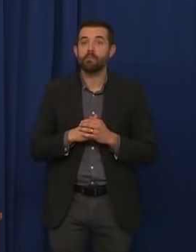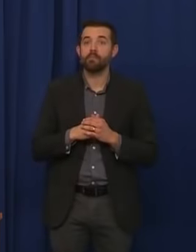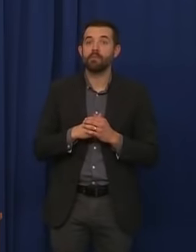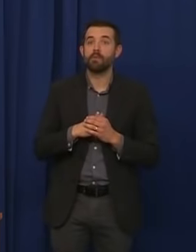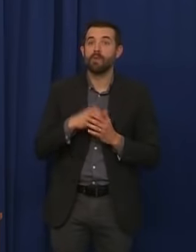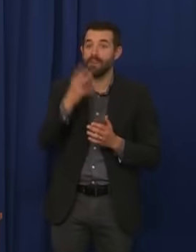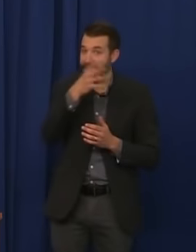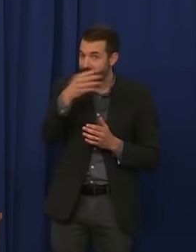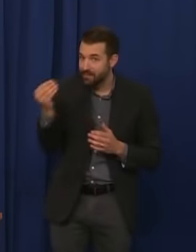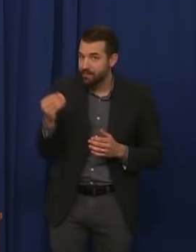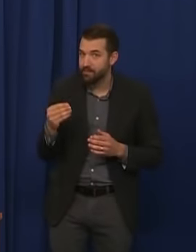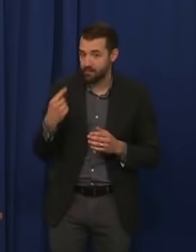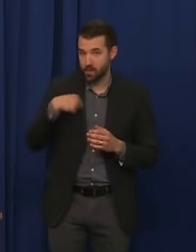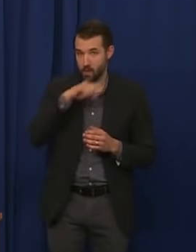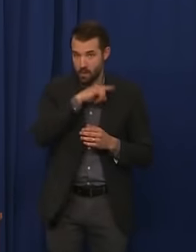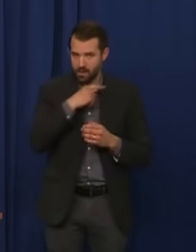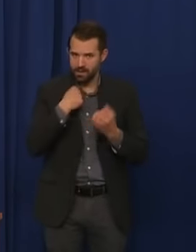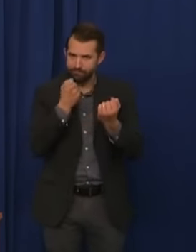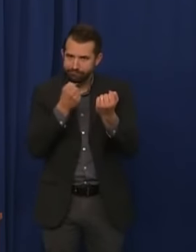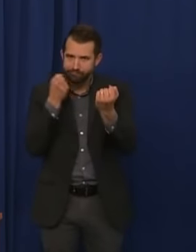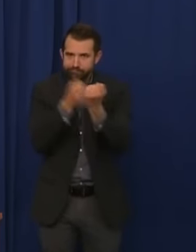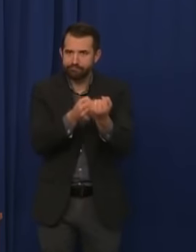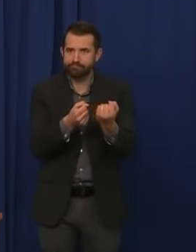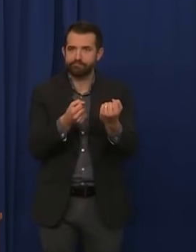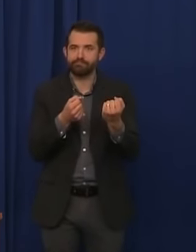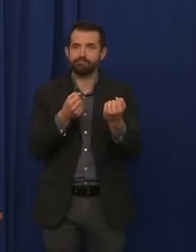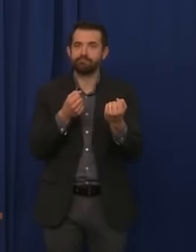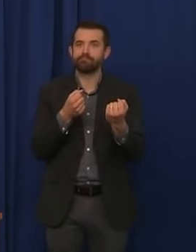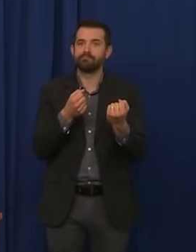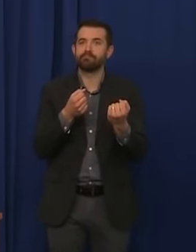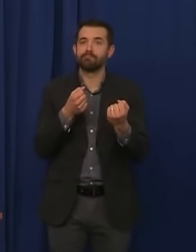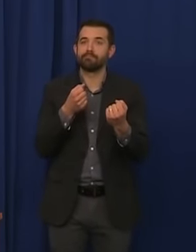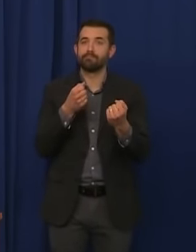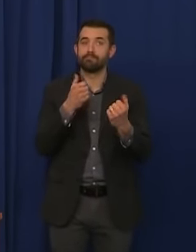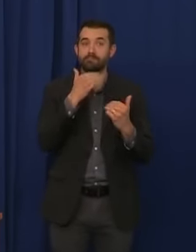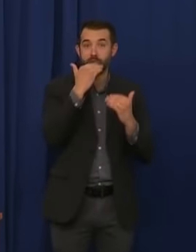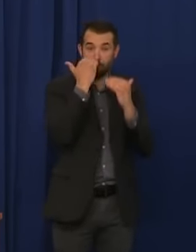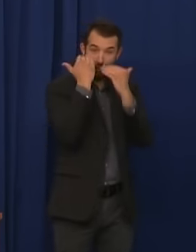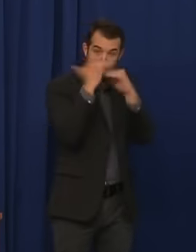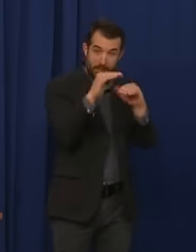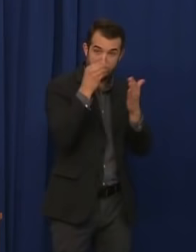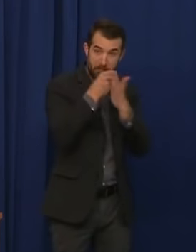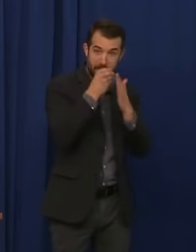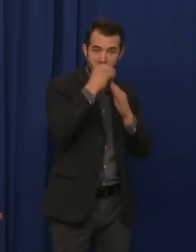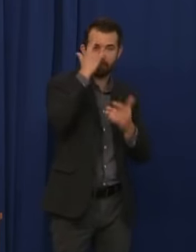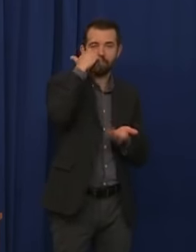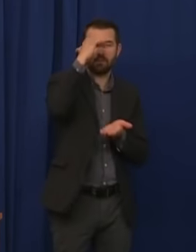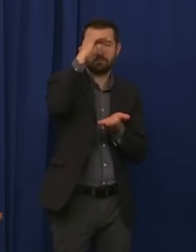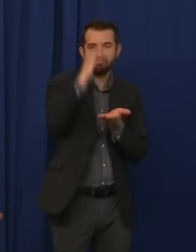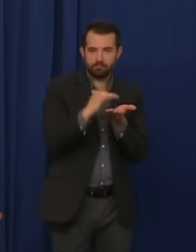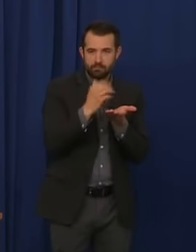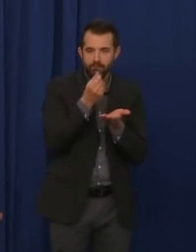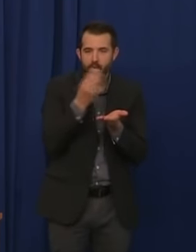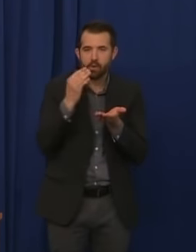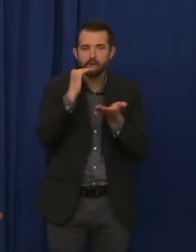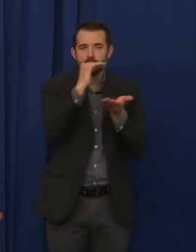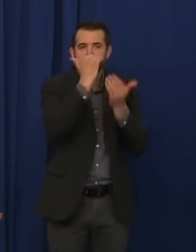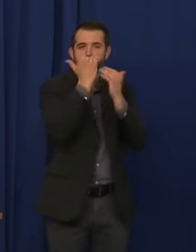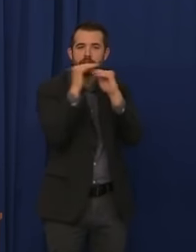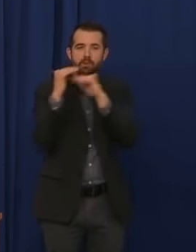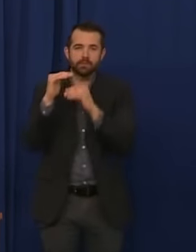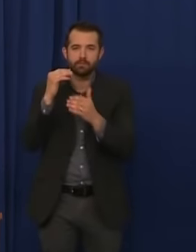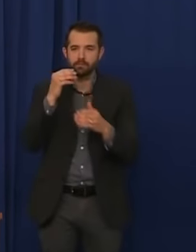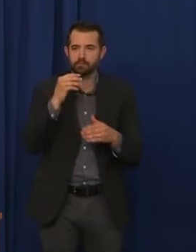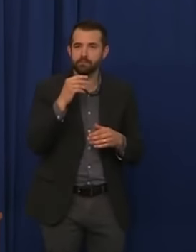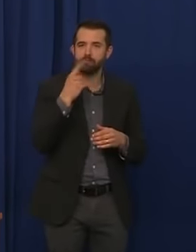of fewer restrictions on the money that is already in the pipeline, so that we can use it to, in many cases, backfill